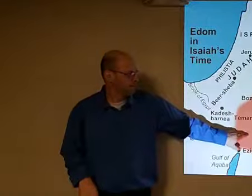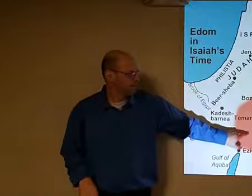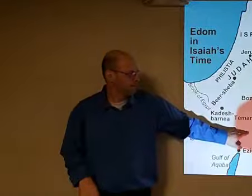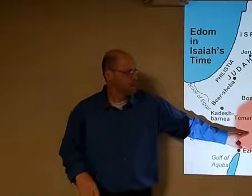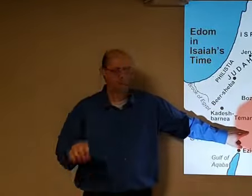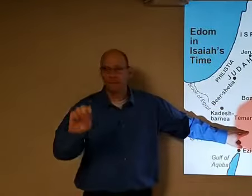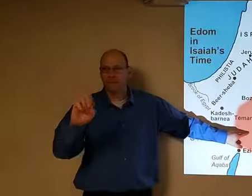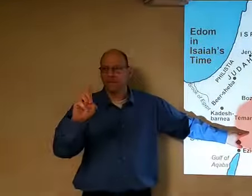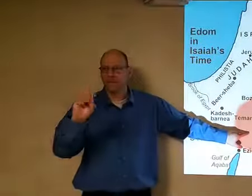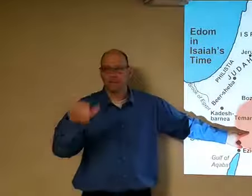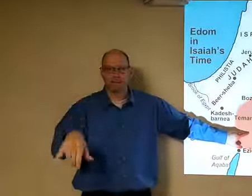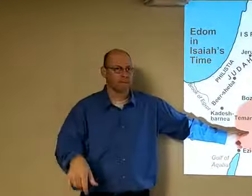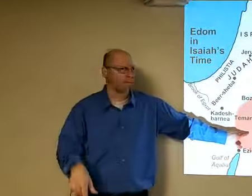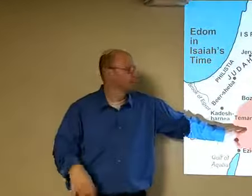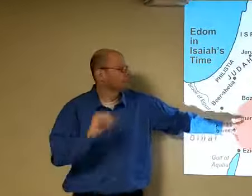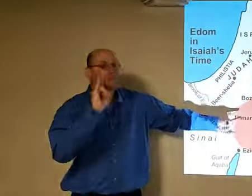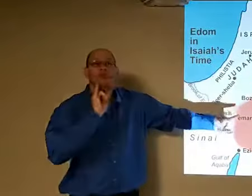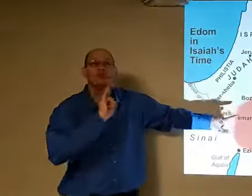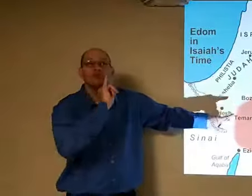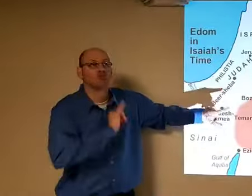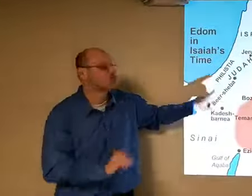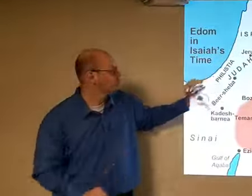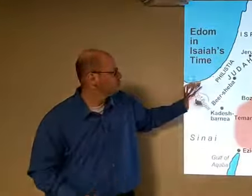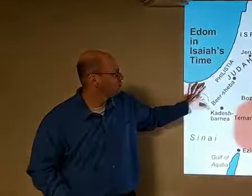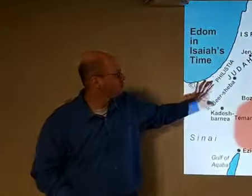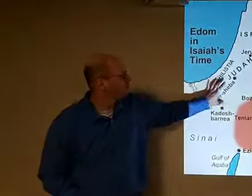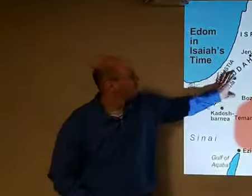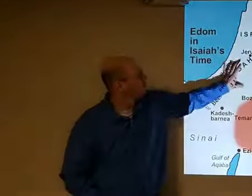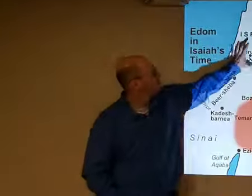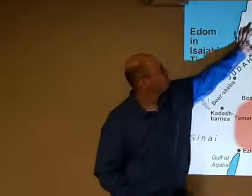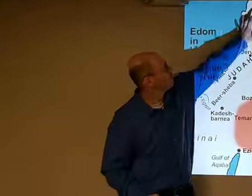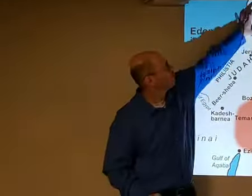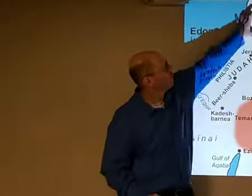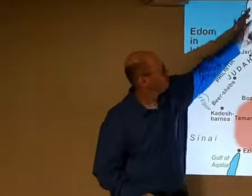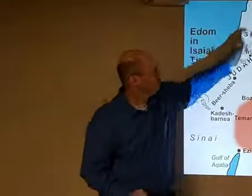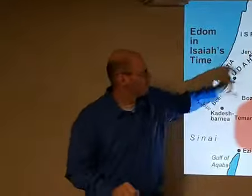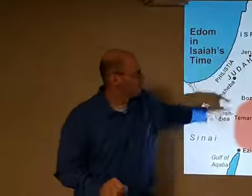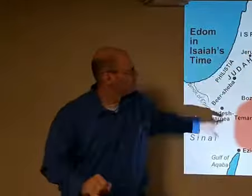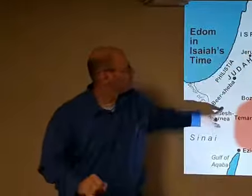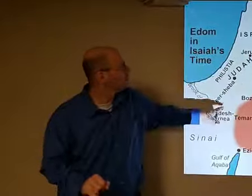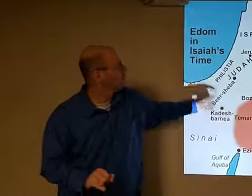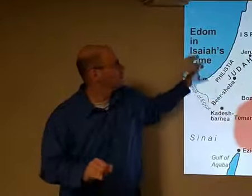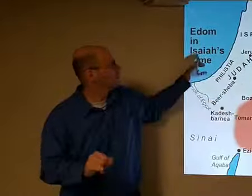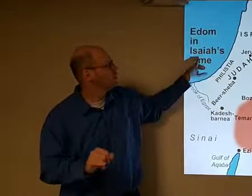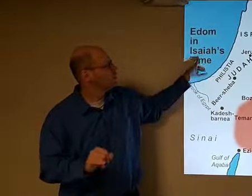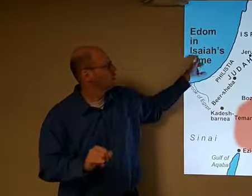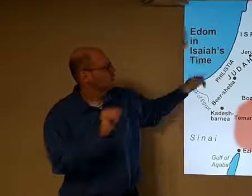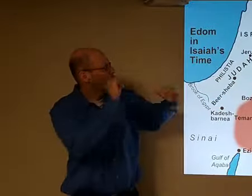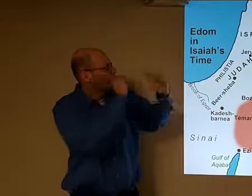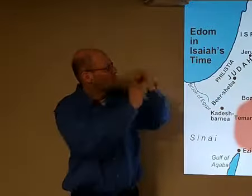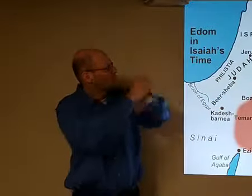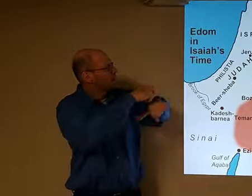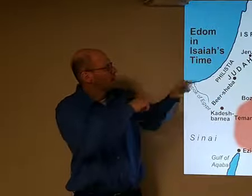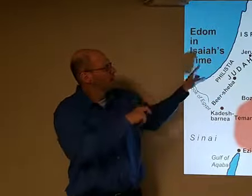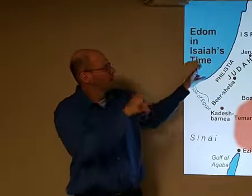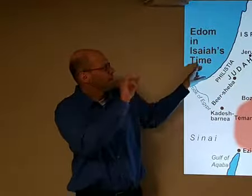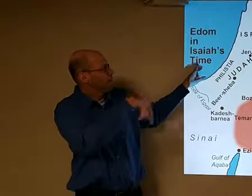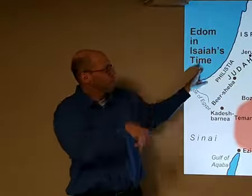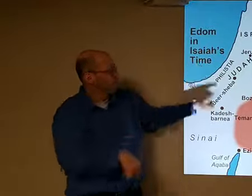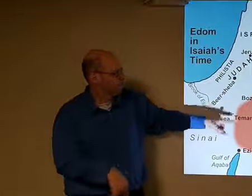So, is a map showing Edom. So, Israel, Ammon, you've